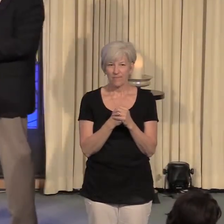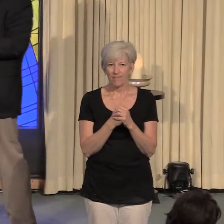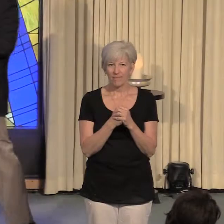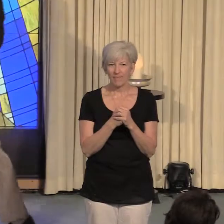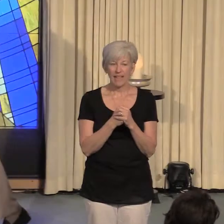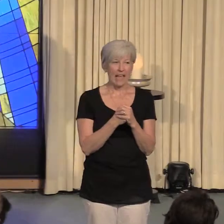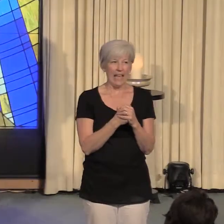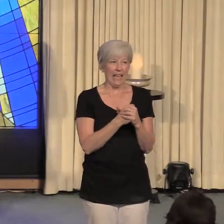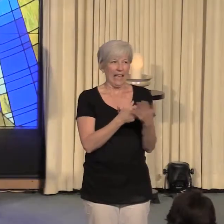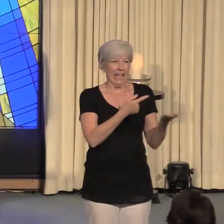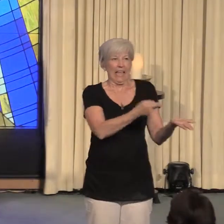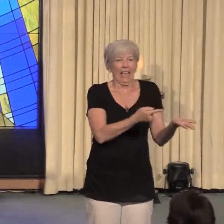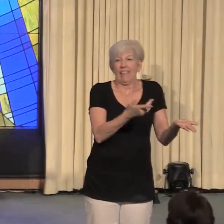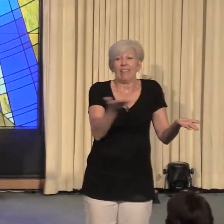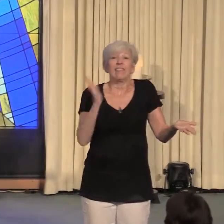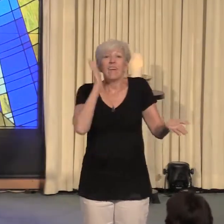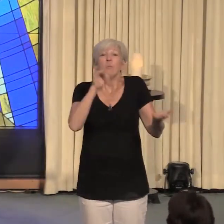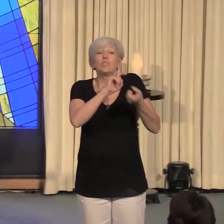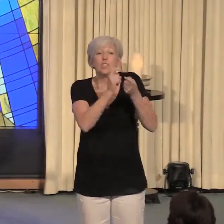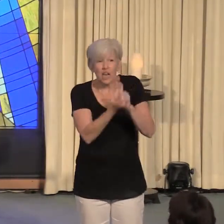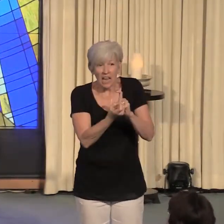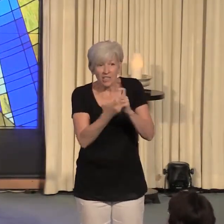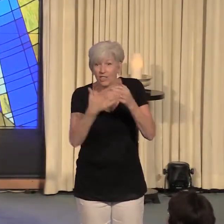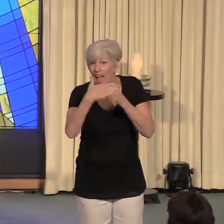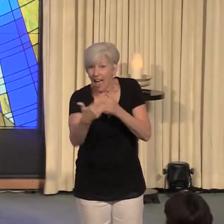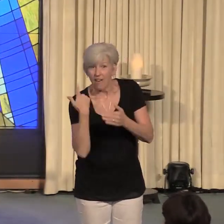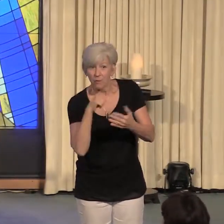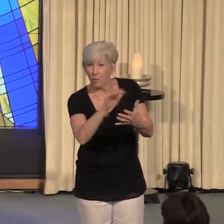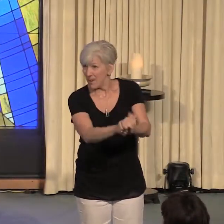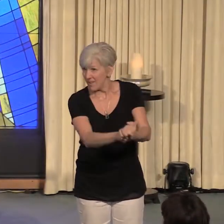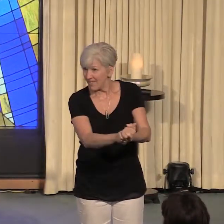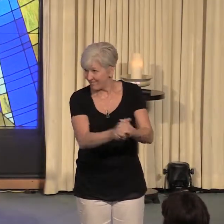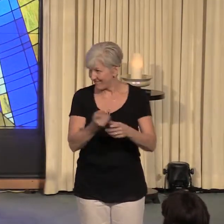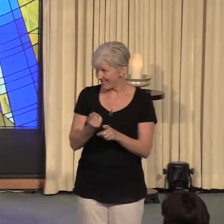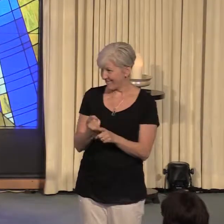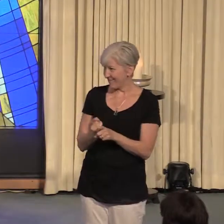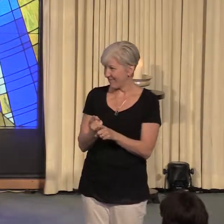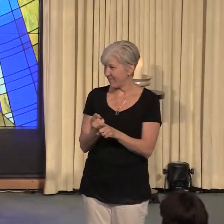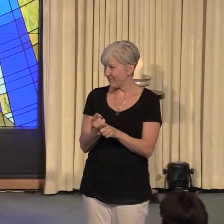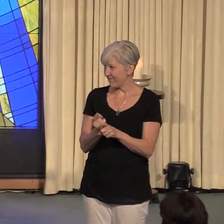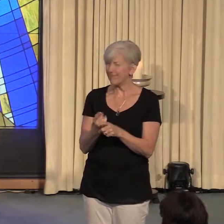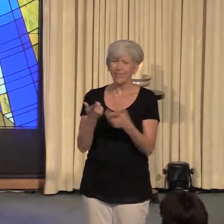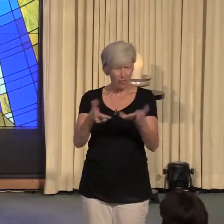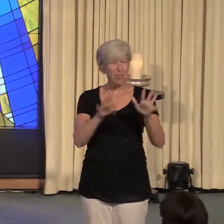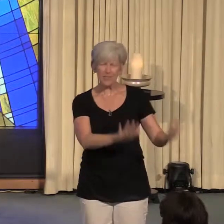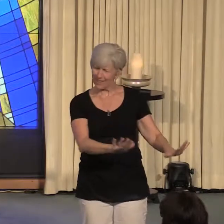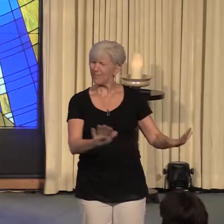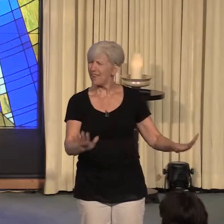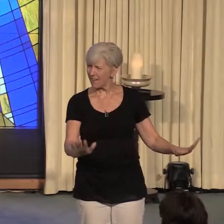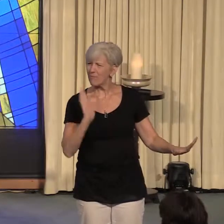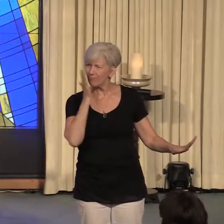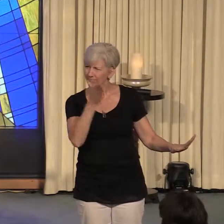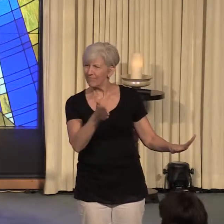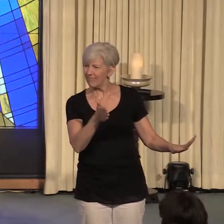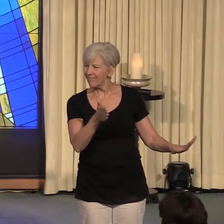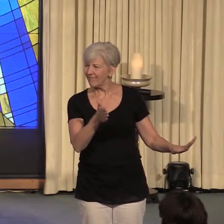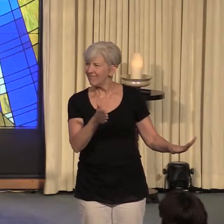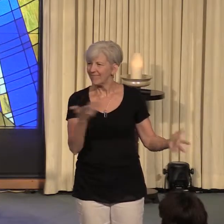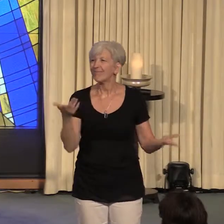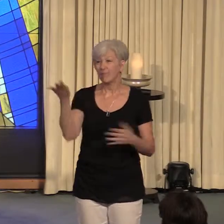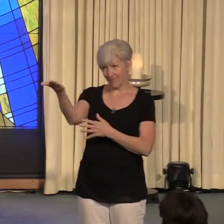He, she, or they will change after we're married. Right? They'll settle down. Yeah,